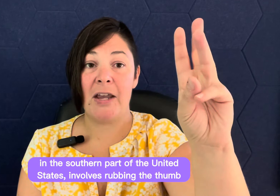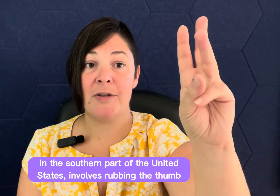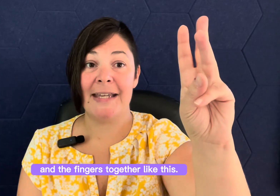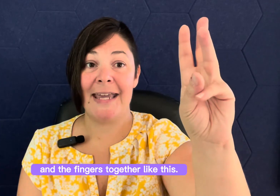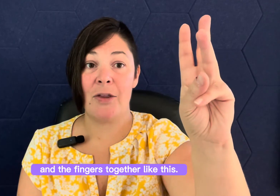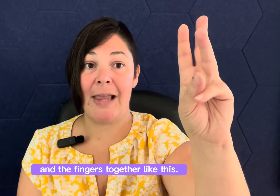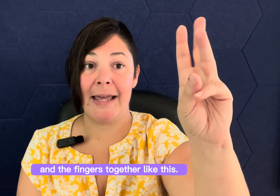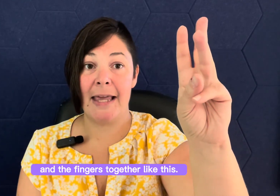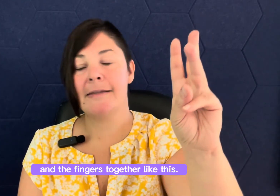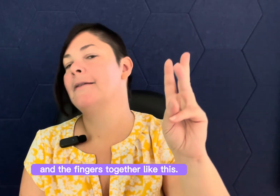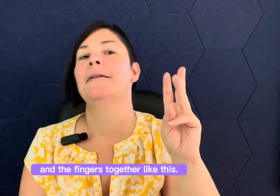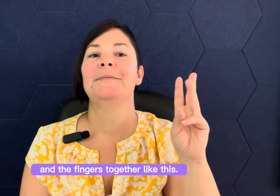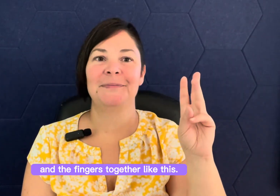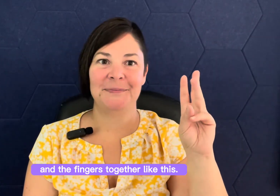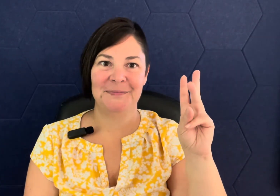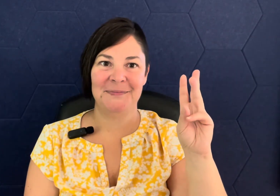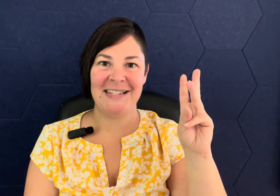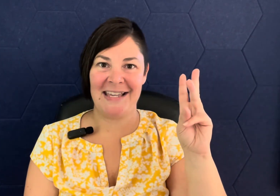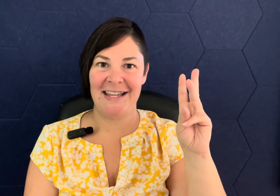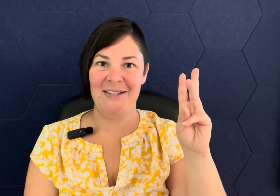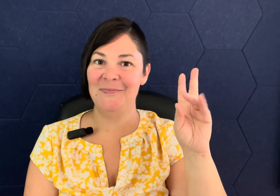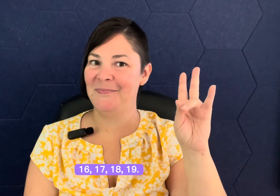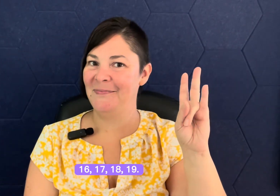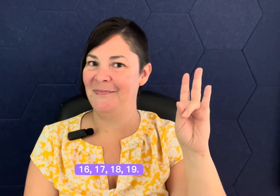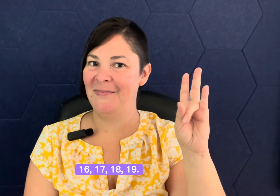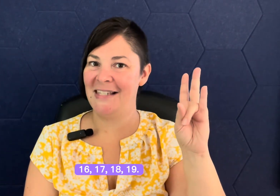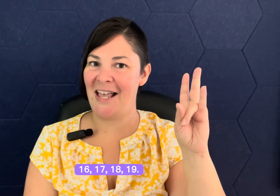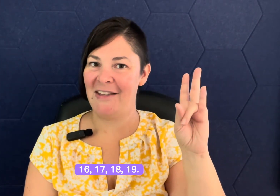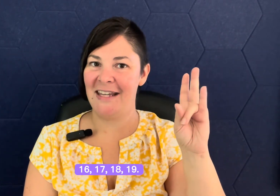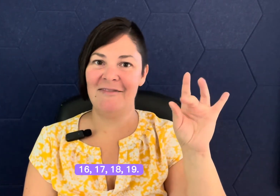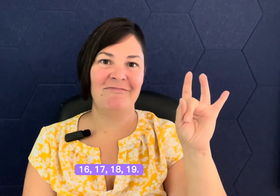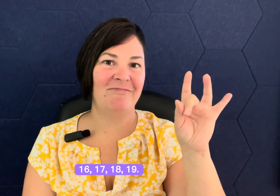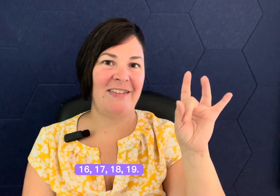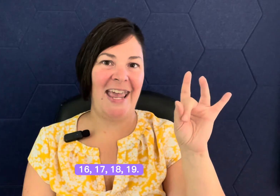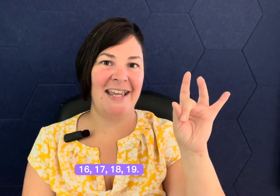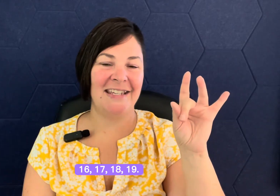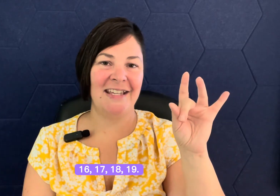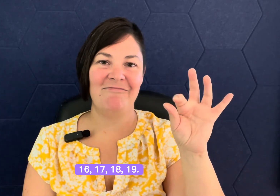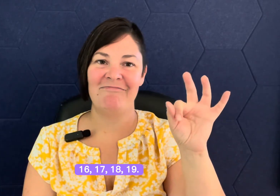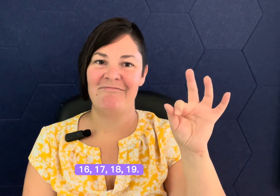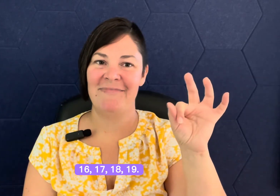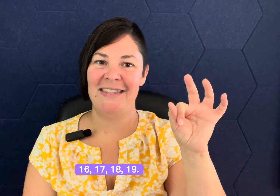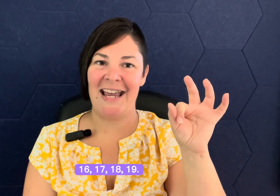fingers together like this. 16, 17, 18,